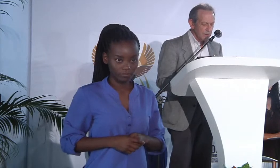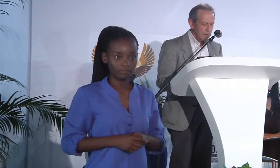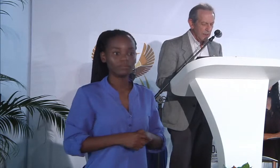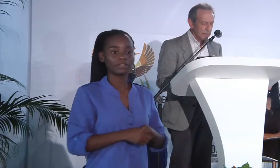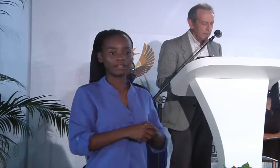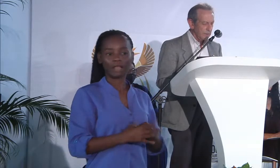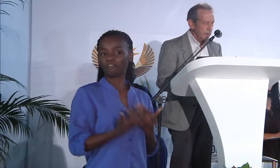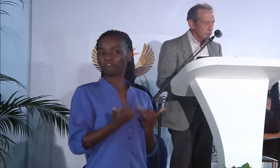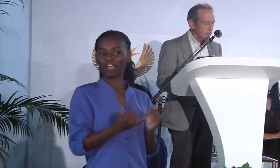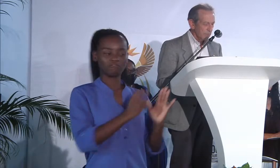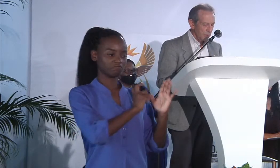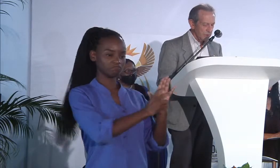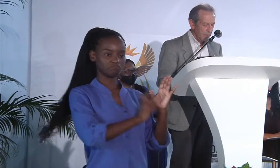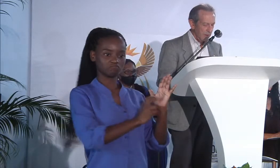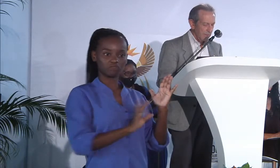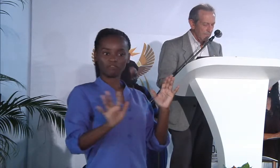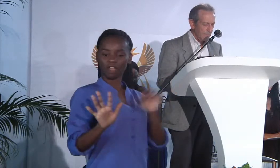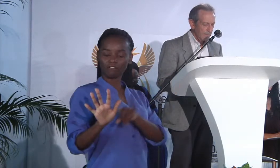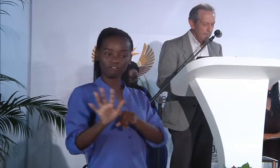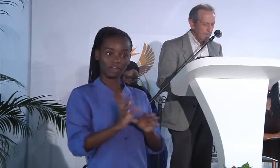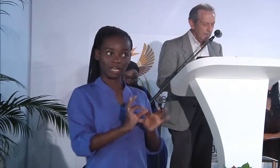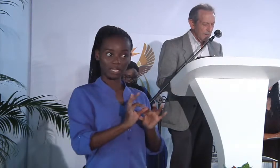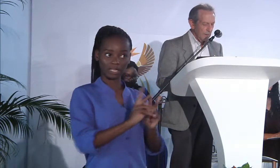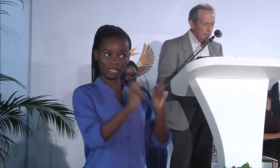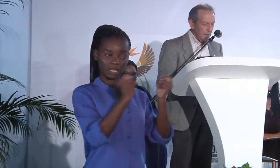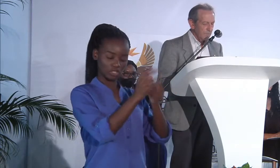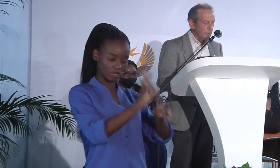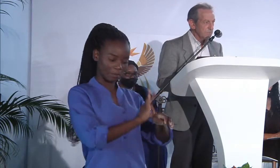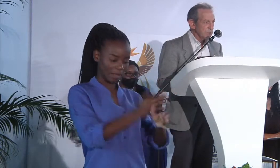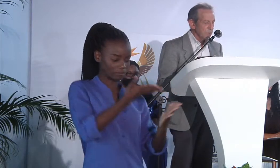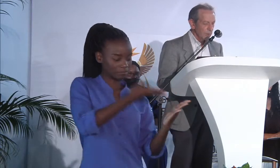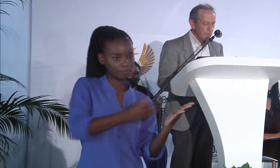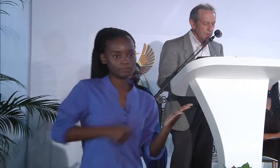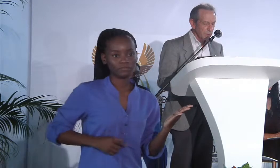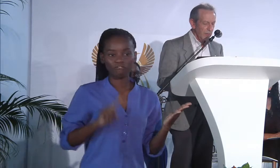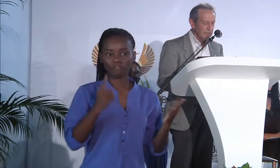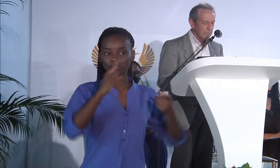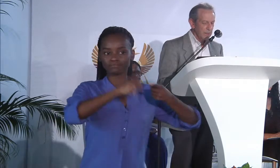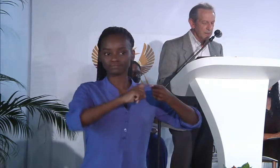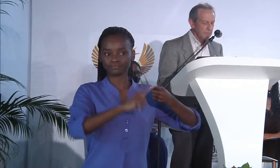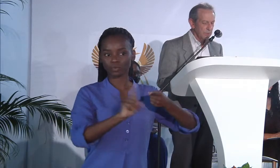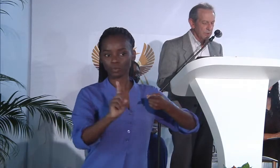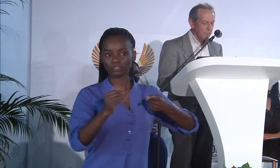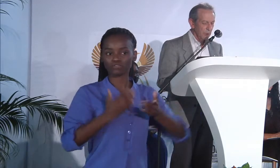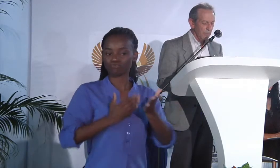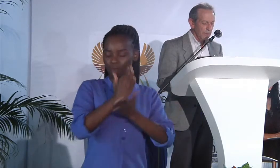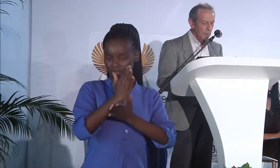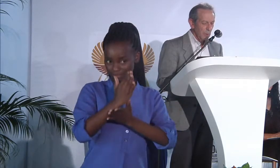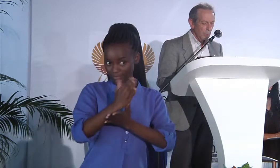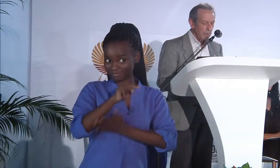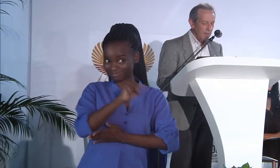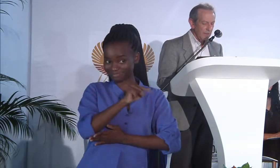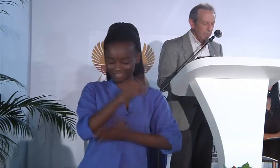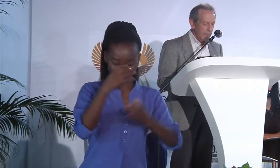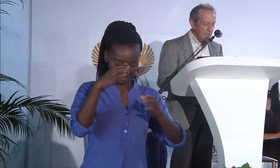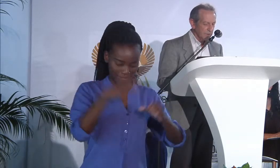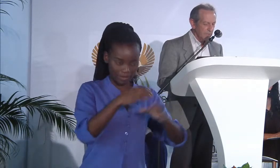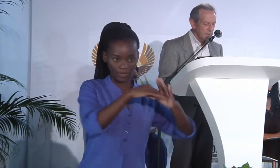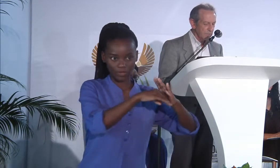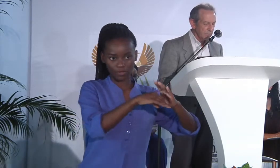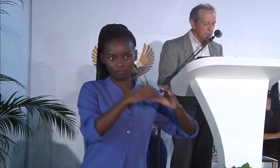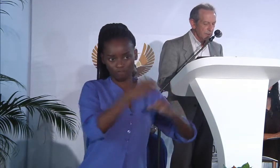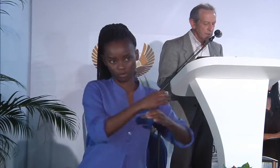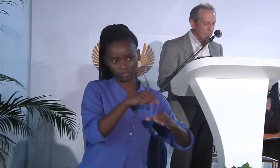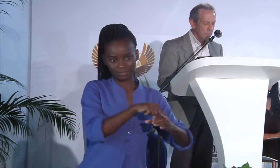principles as outlined in the National Drug Master Plan. The first principle is a rights-based principle, whereby the plan